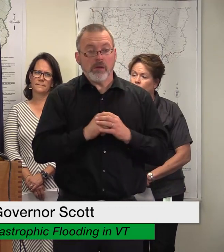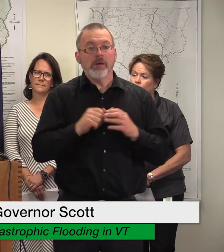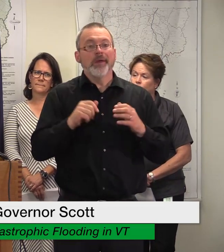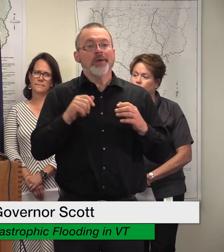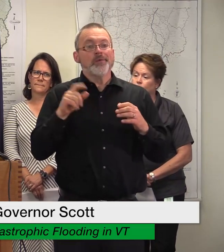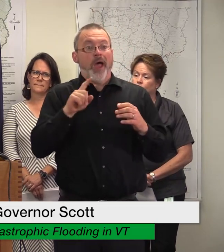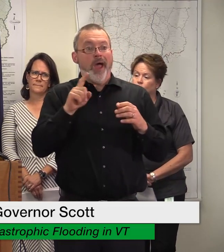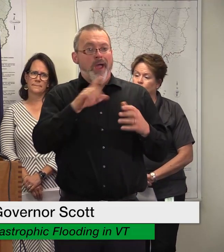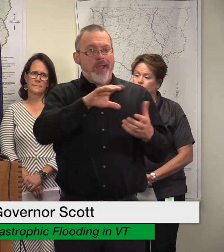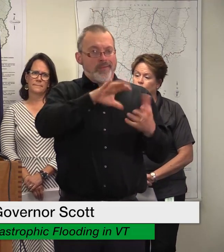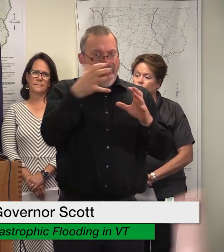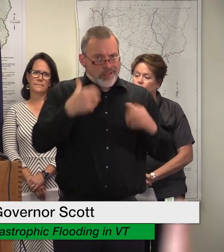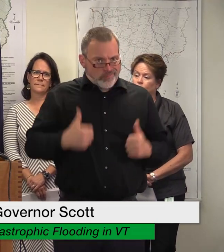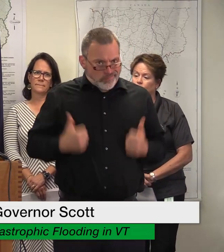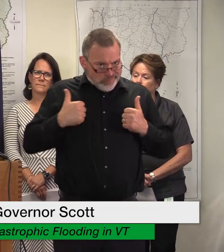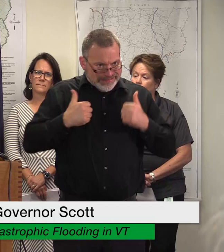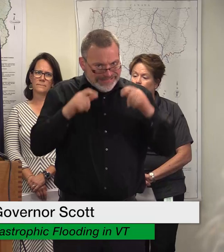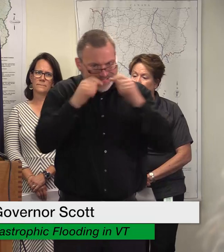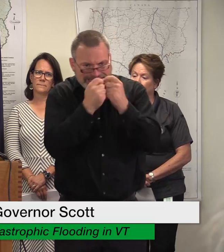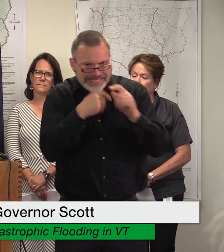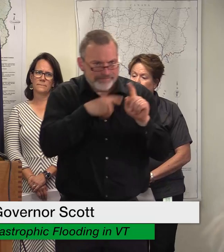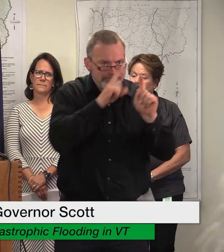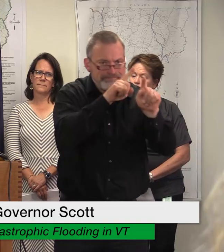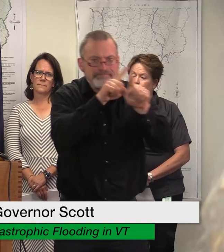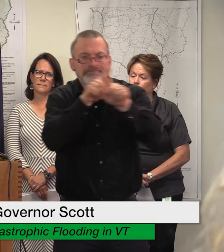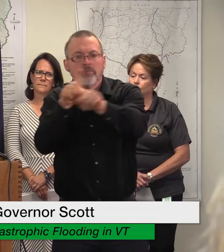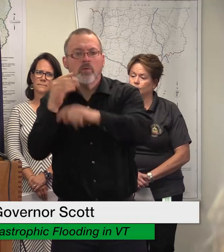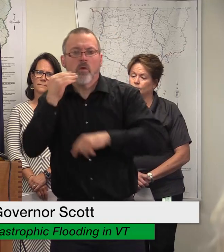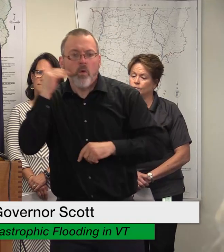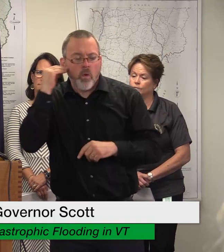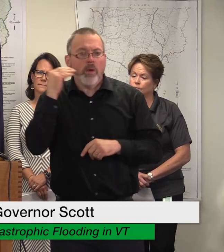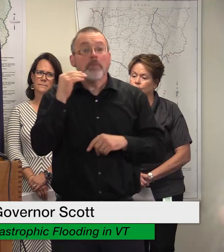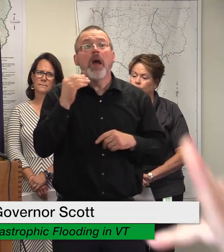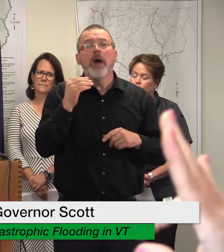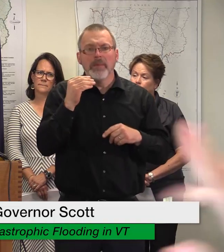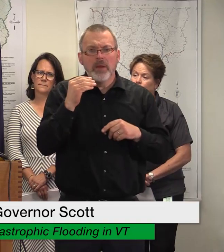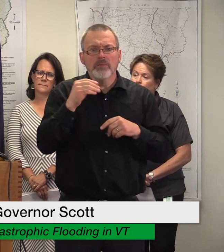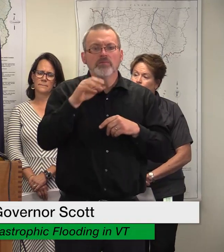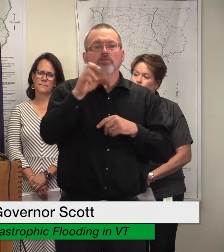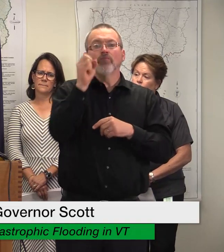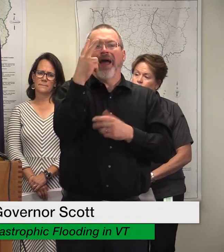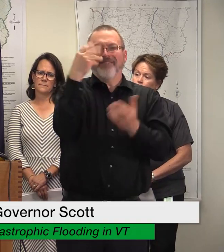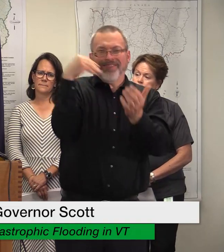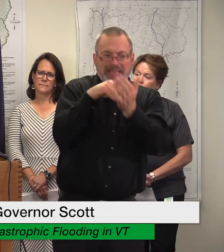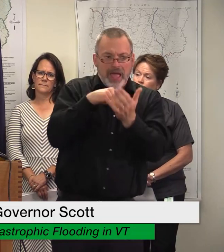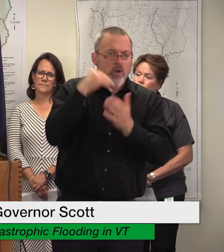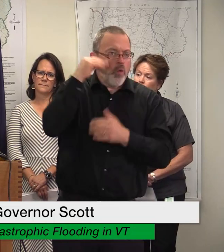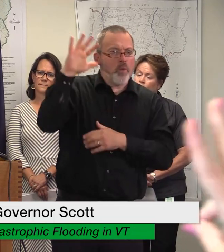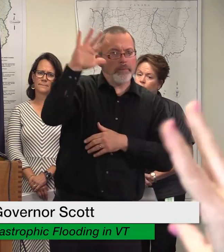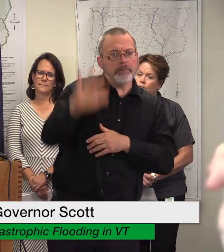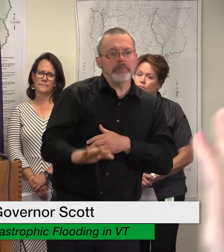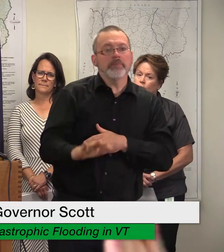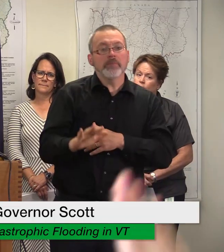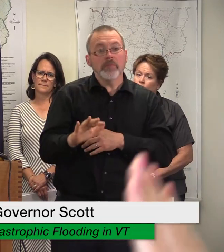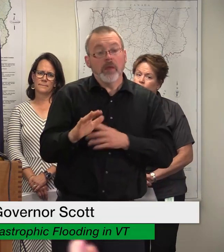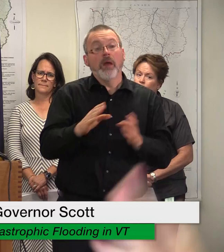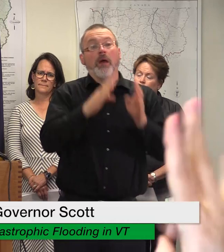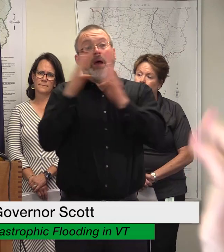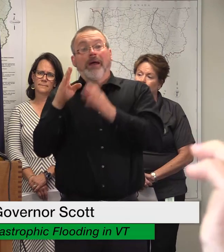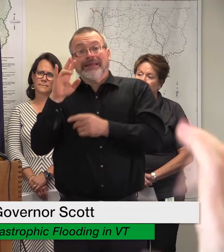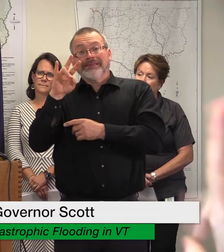over 12,000 homes and 700 businesses, and 19 of those teams are going door to door